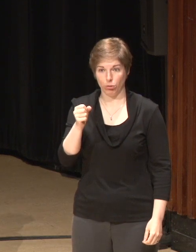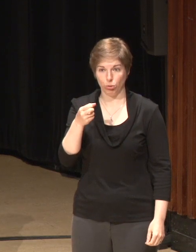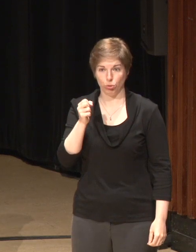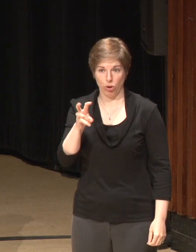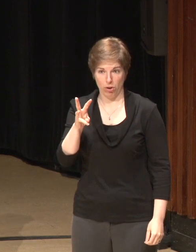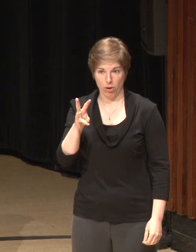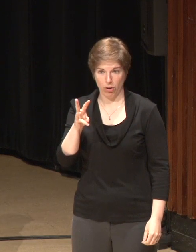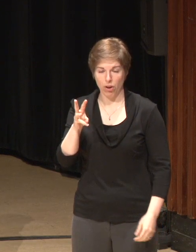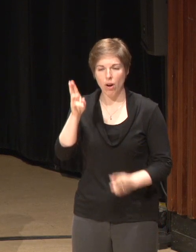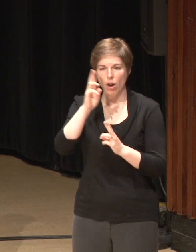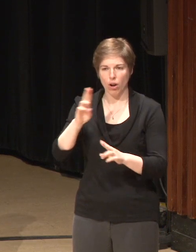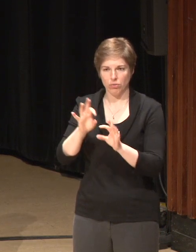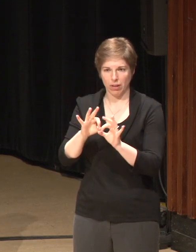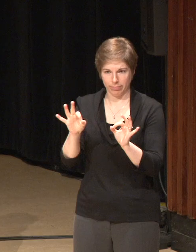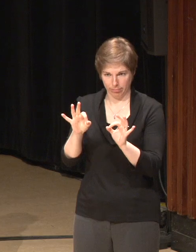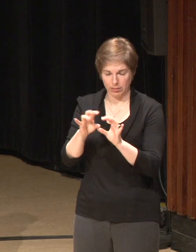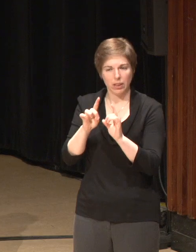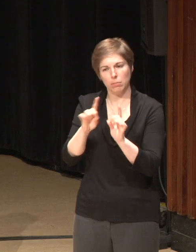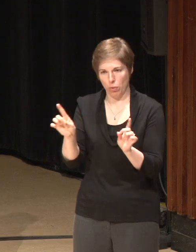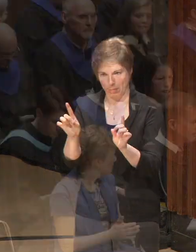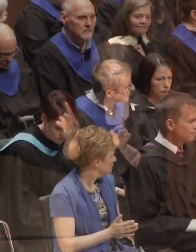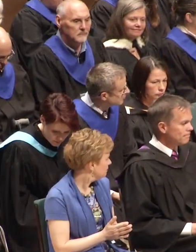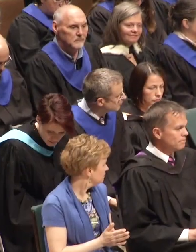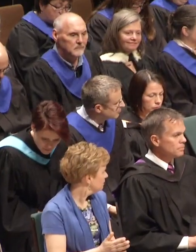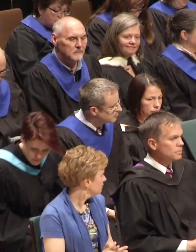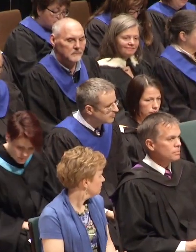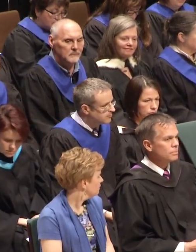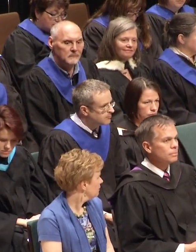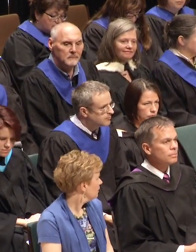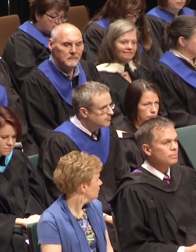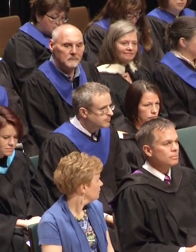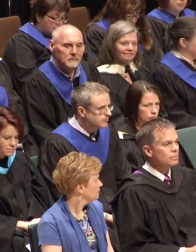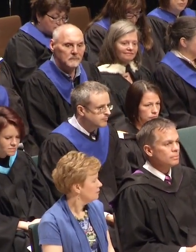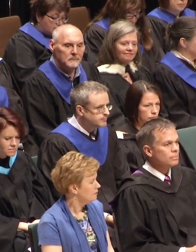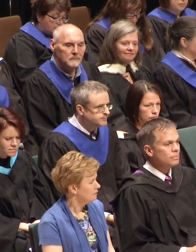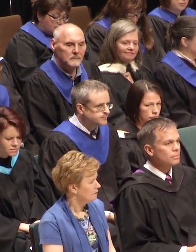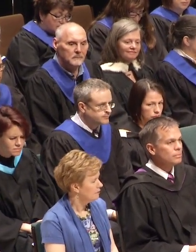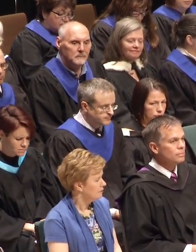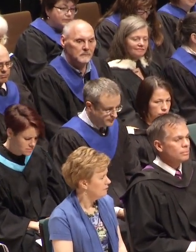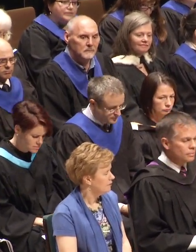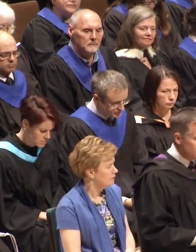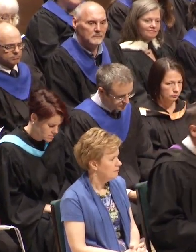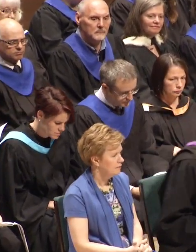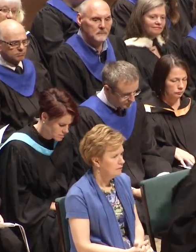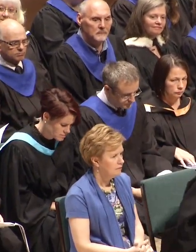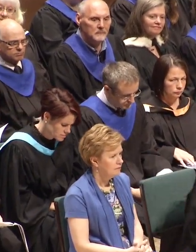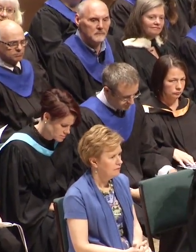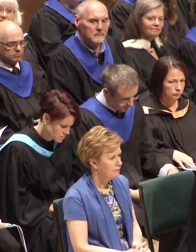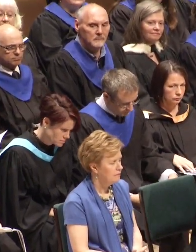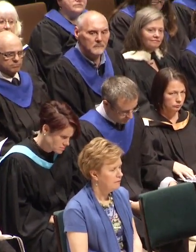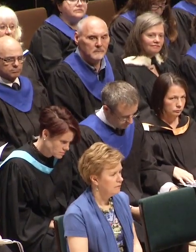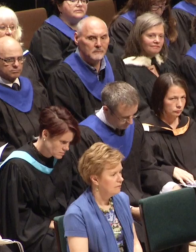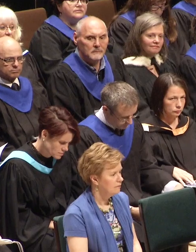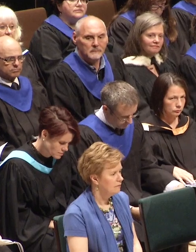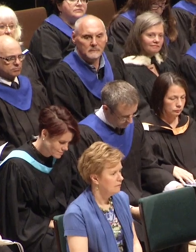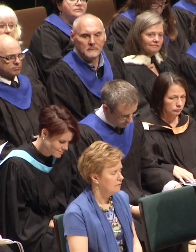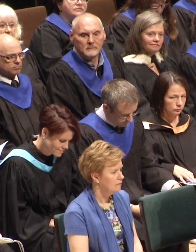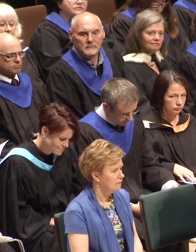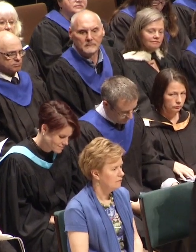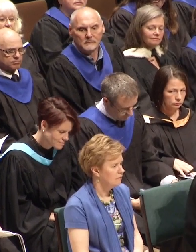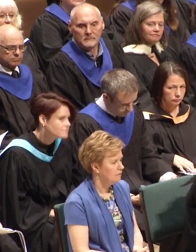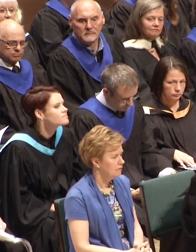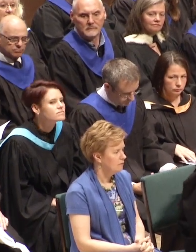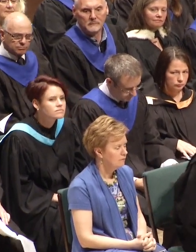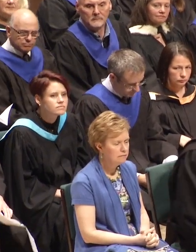Diploma recipient. Don Bureau, President of the Nova Scotia Community College.